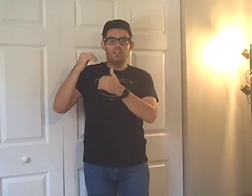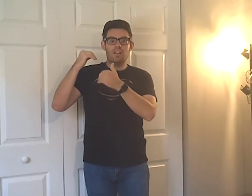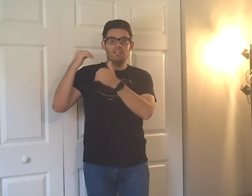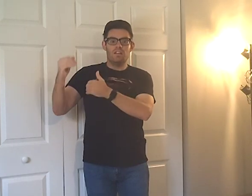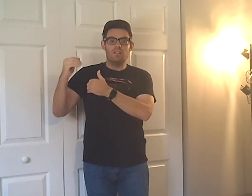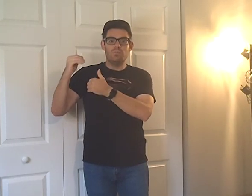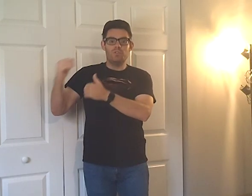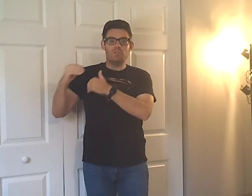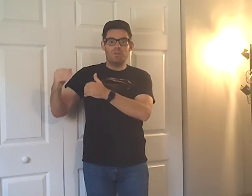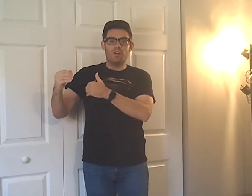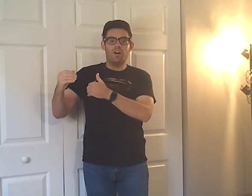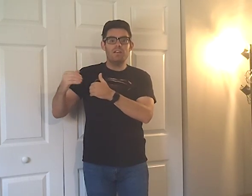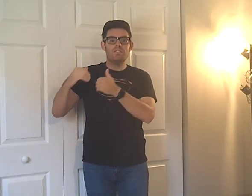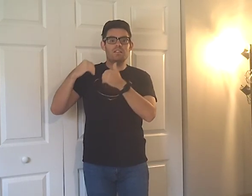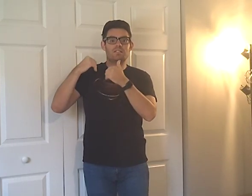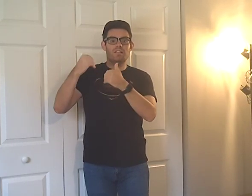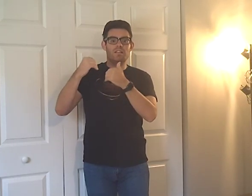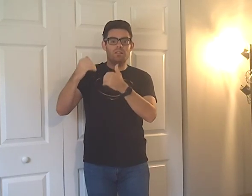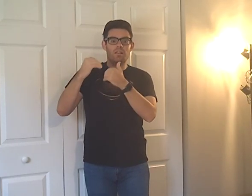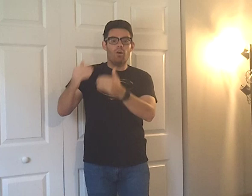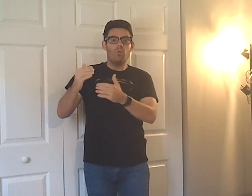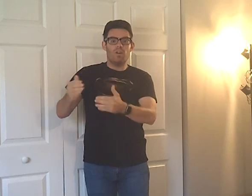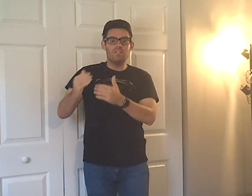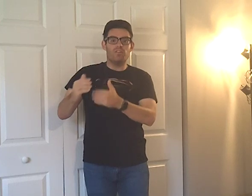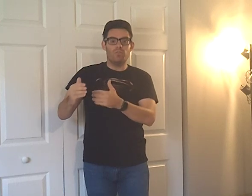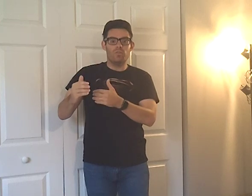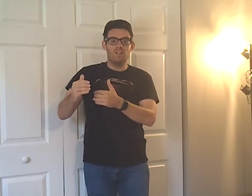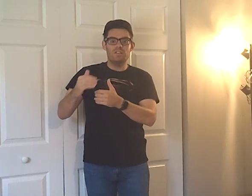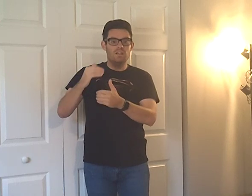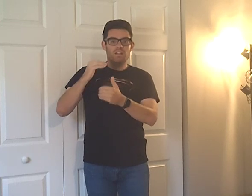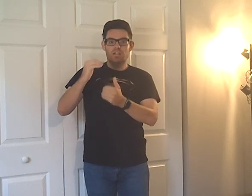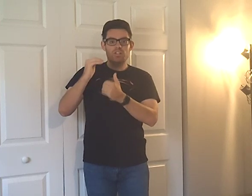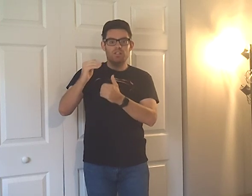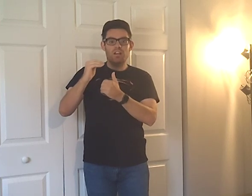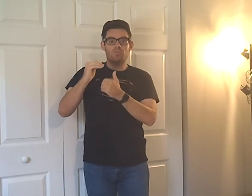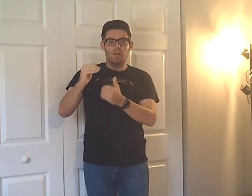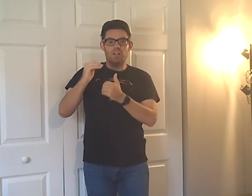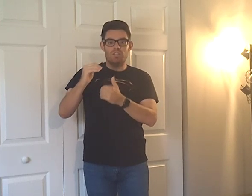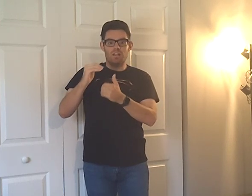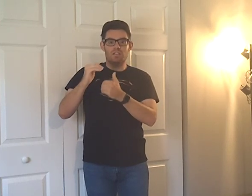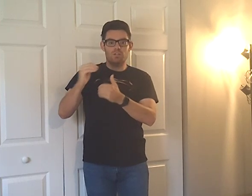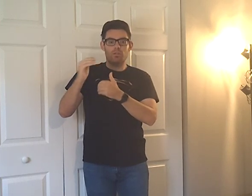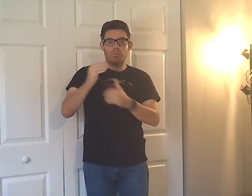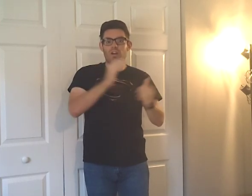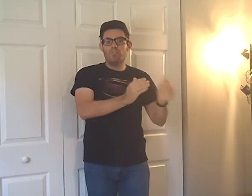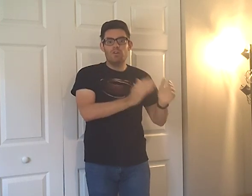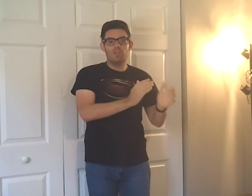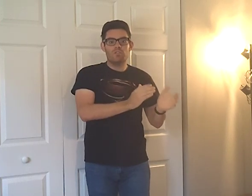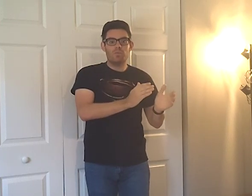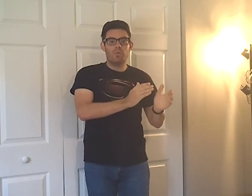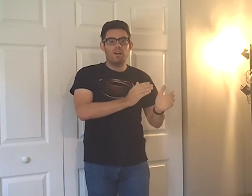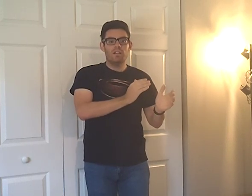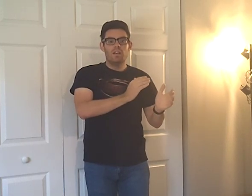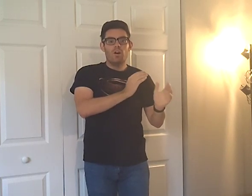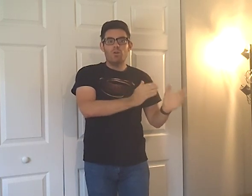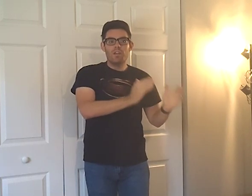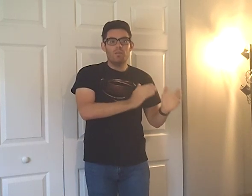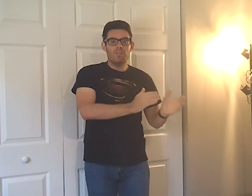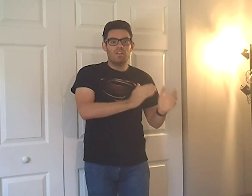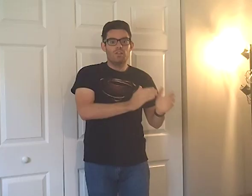that's in it just because. It all is in it for a reason, and it just lands well, I think. So the plot, very interesting plot. All the elements, I think,